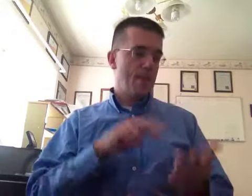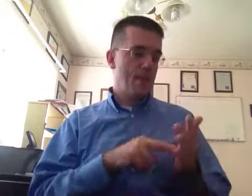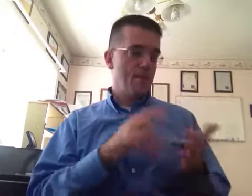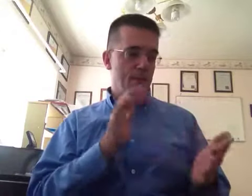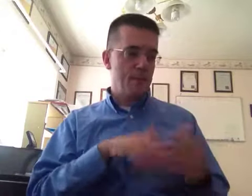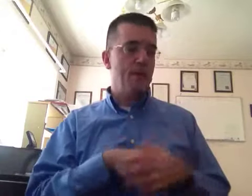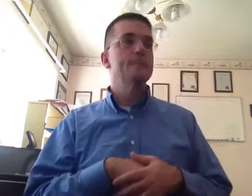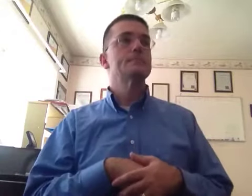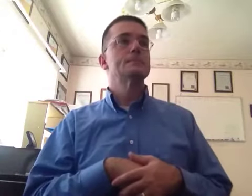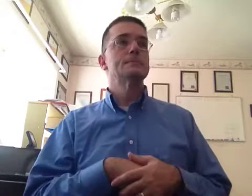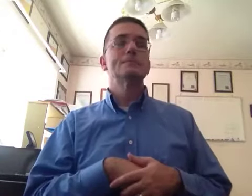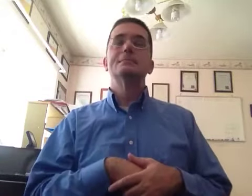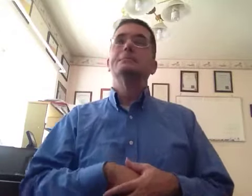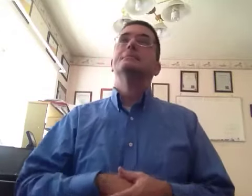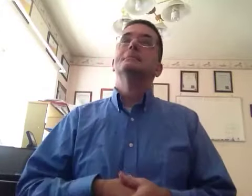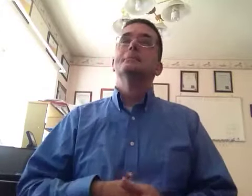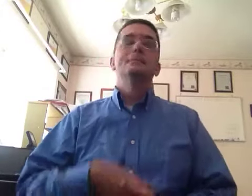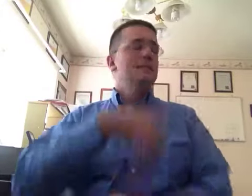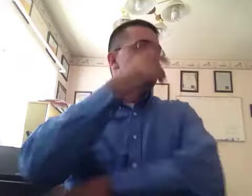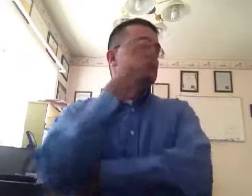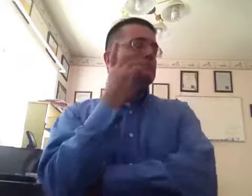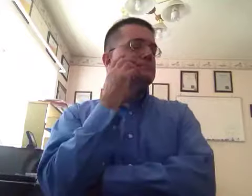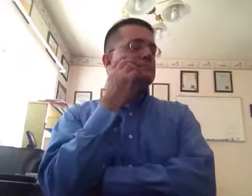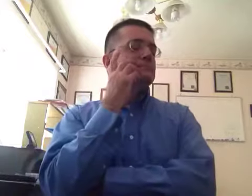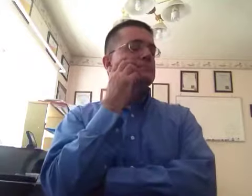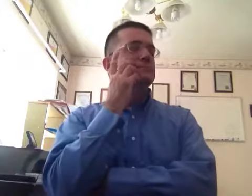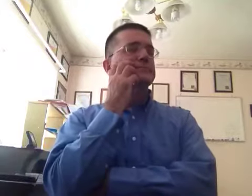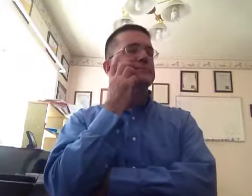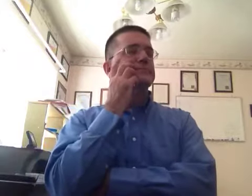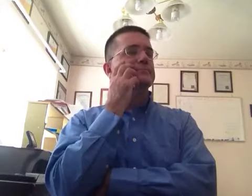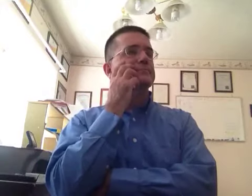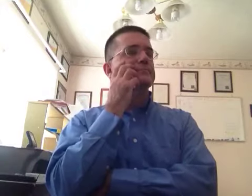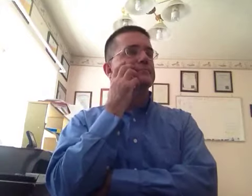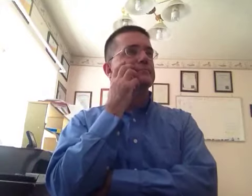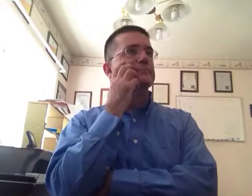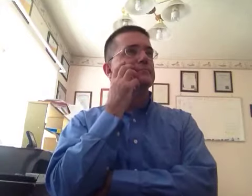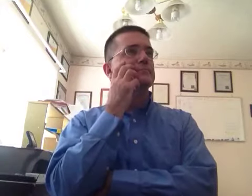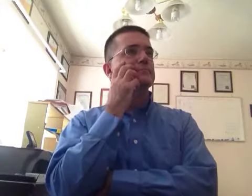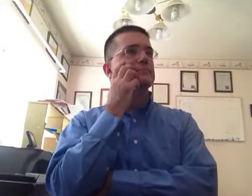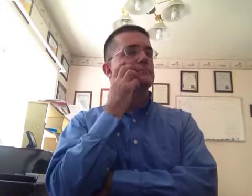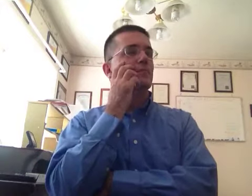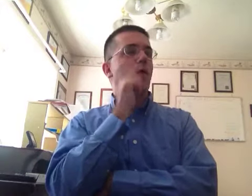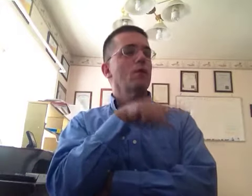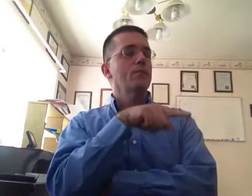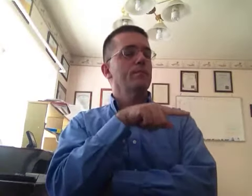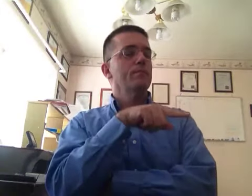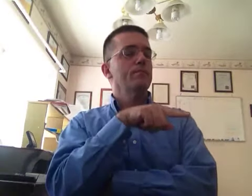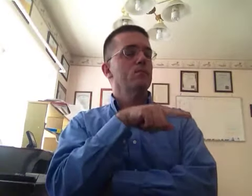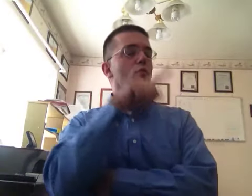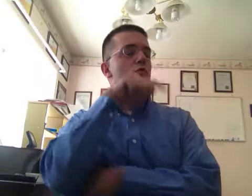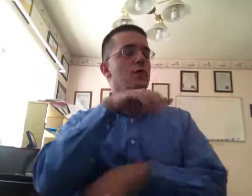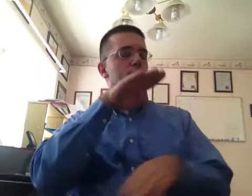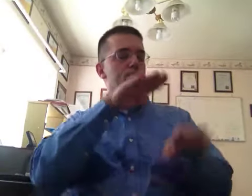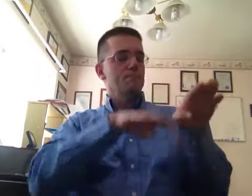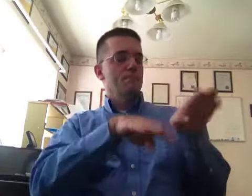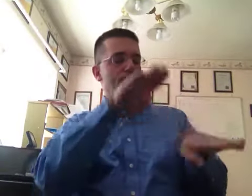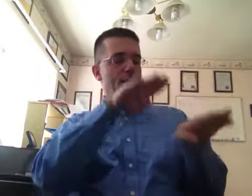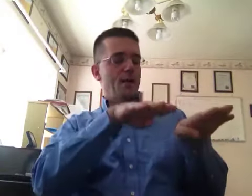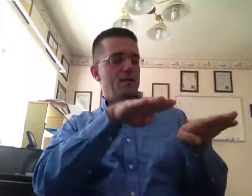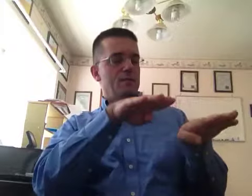Right. Okay. Well, you've just got to kind of balance it between the near-term need for cash and the